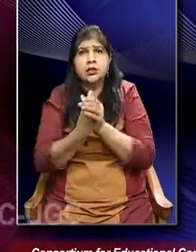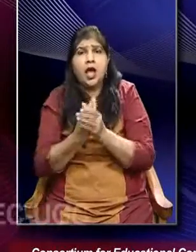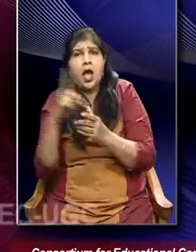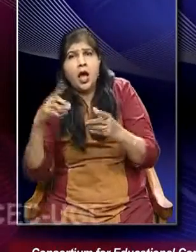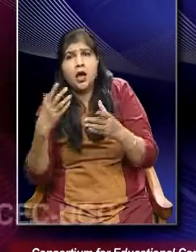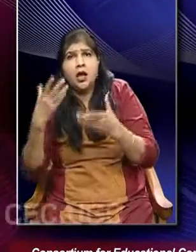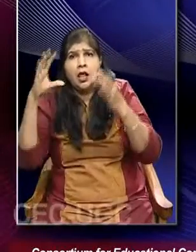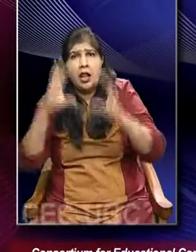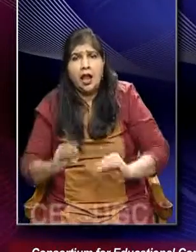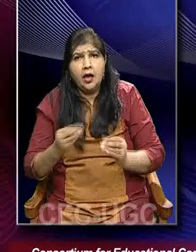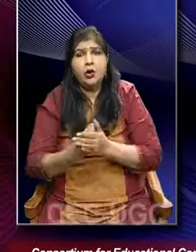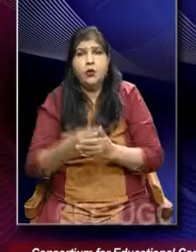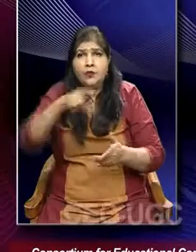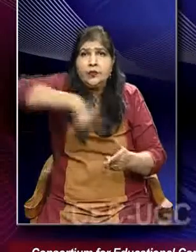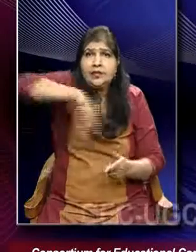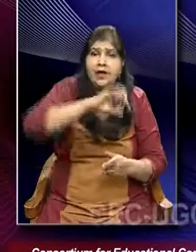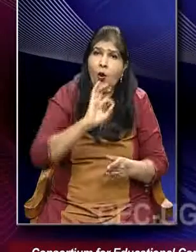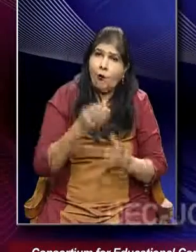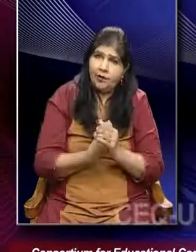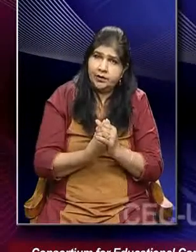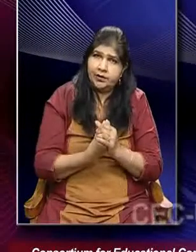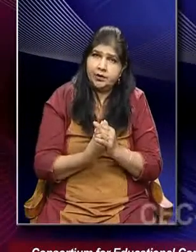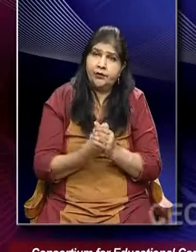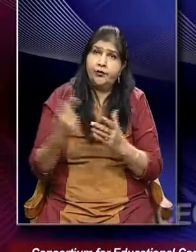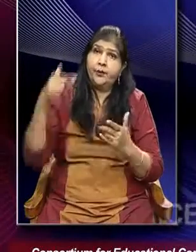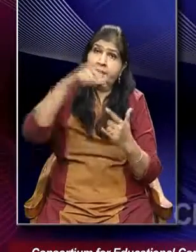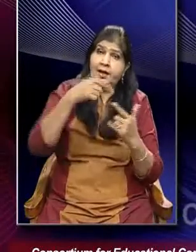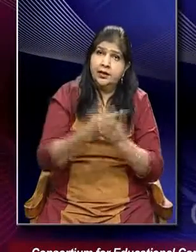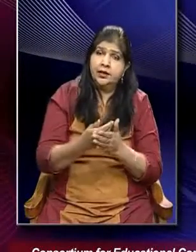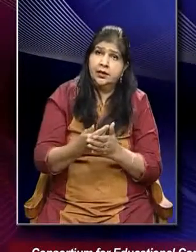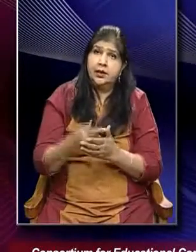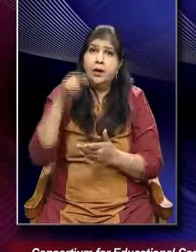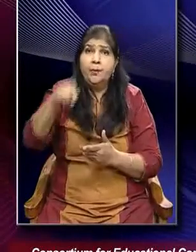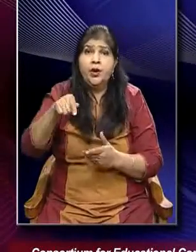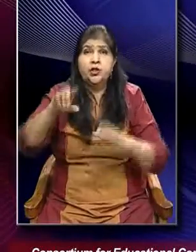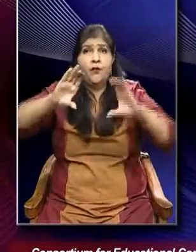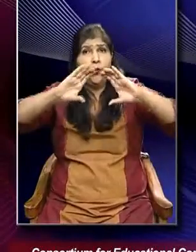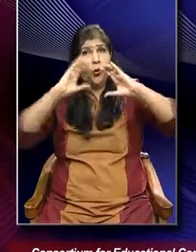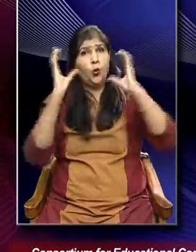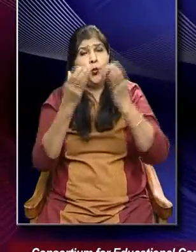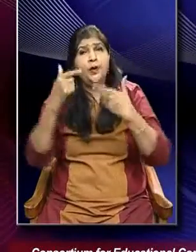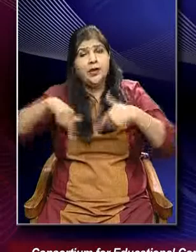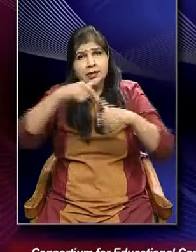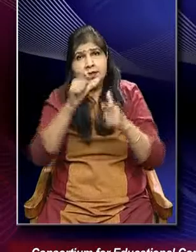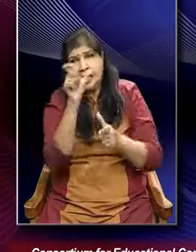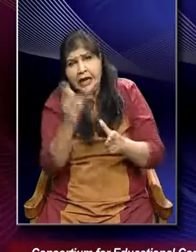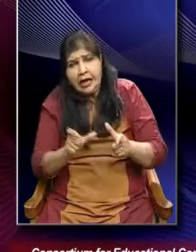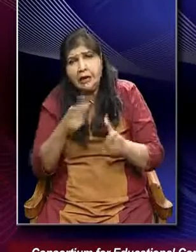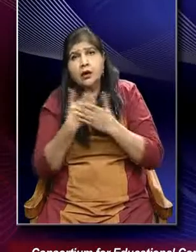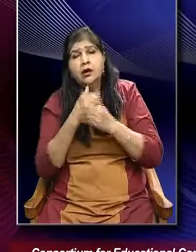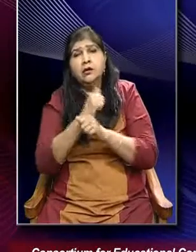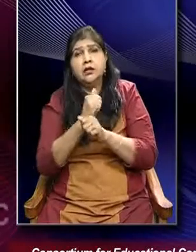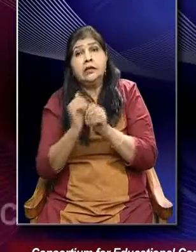central authority, from that, because of globalization, there